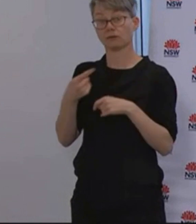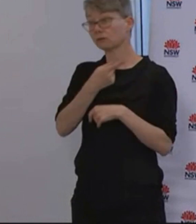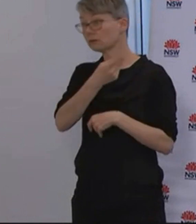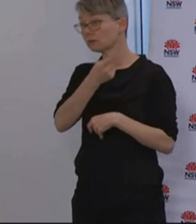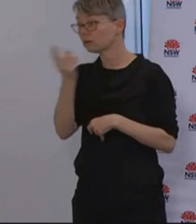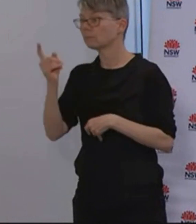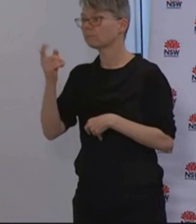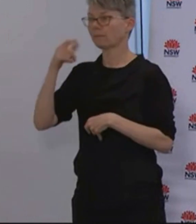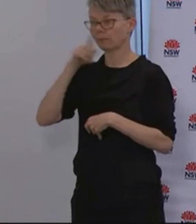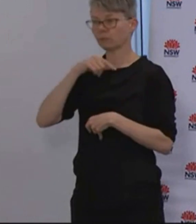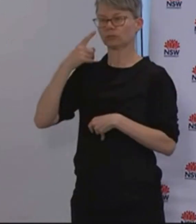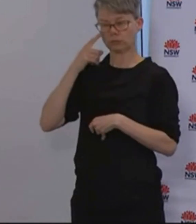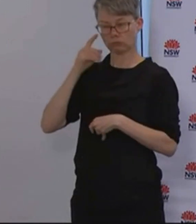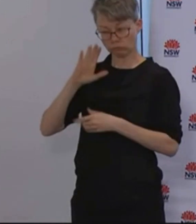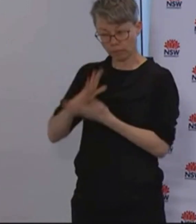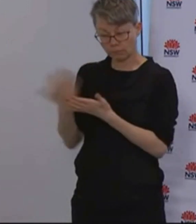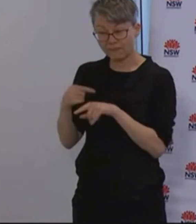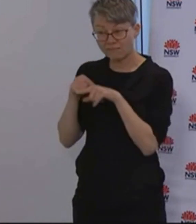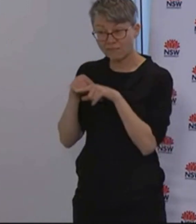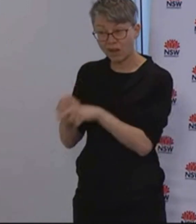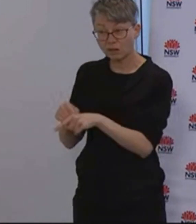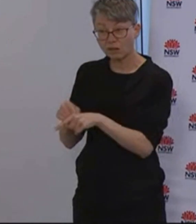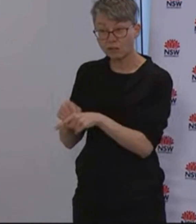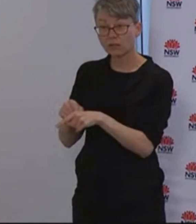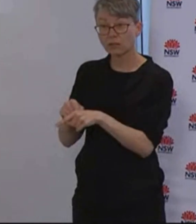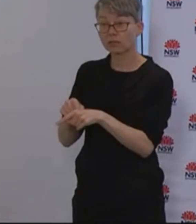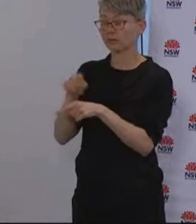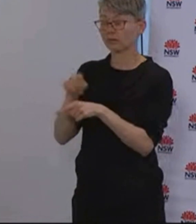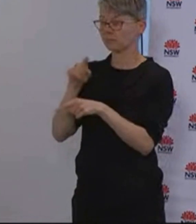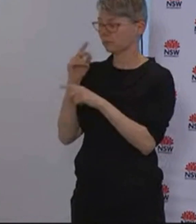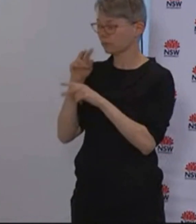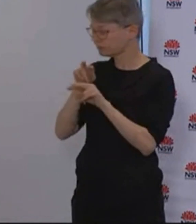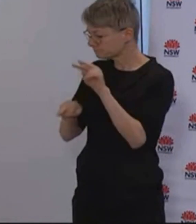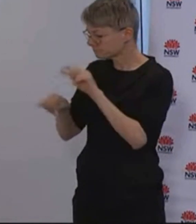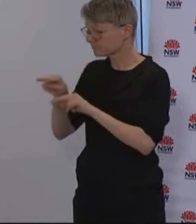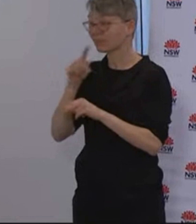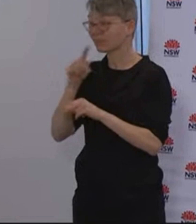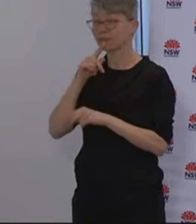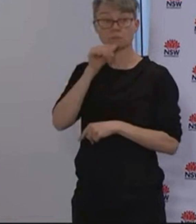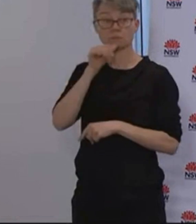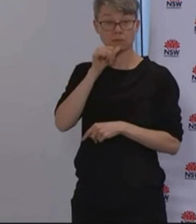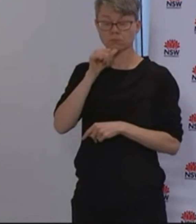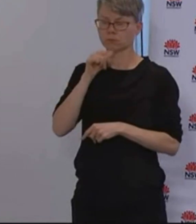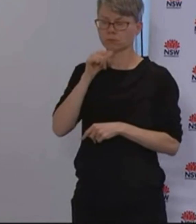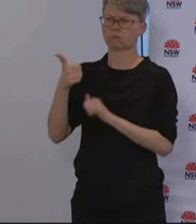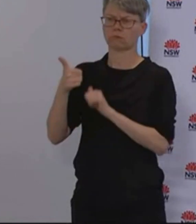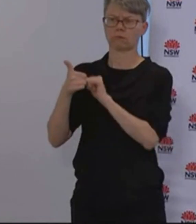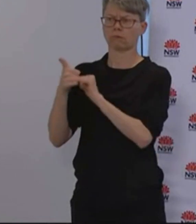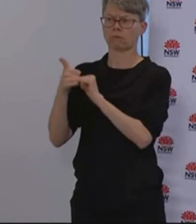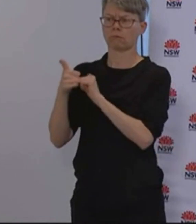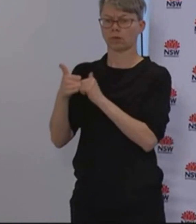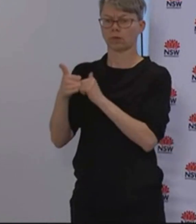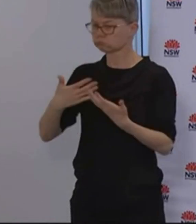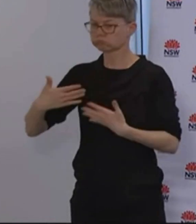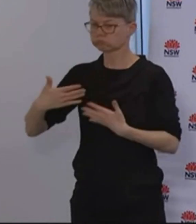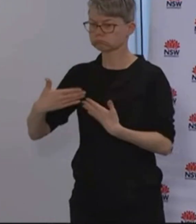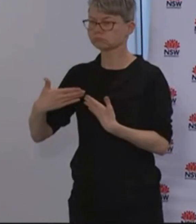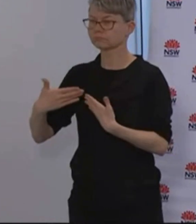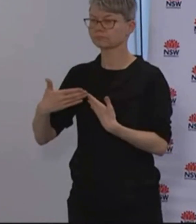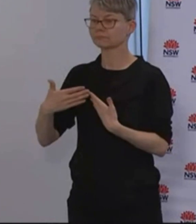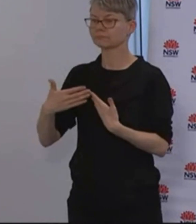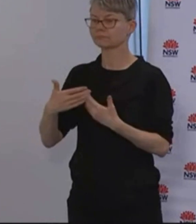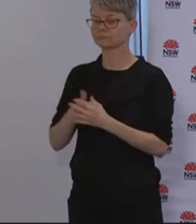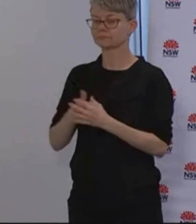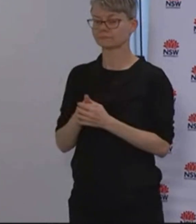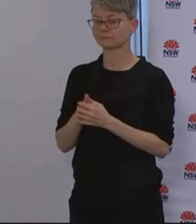health officers have been at the hotel, and I would like to acknowledge the fact that the hotel's been very cooperative, but that's probably